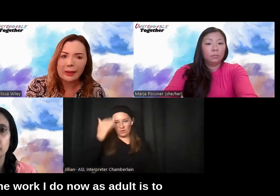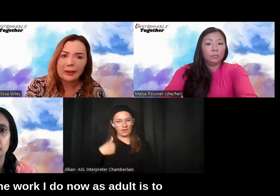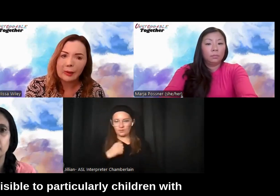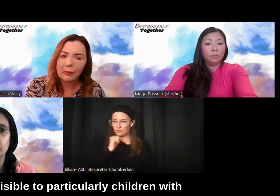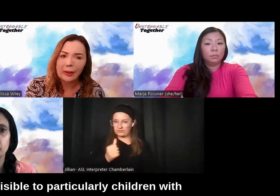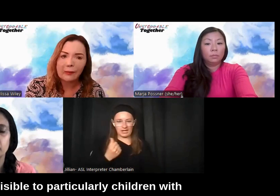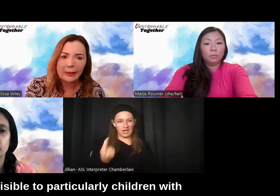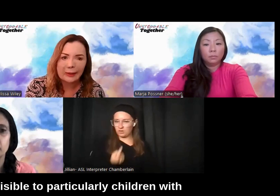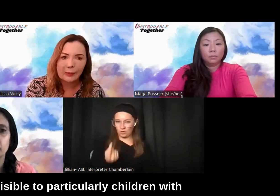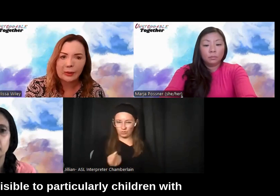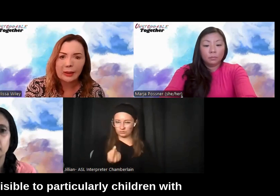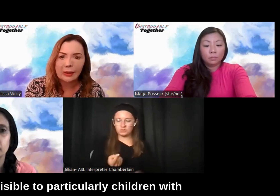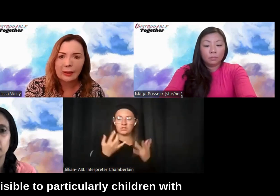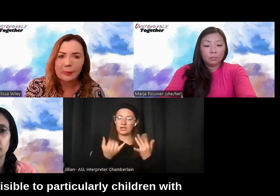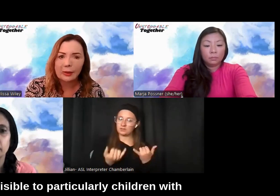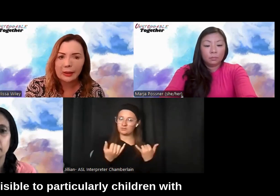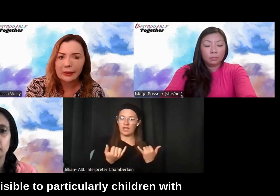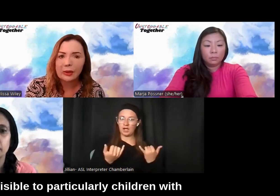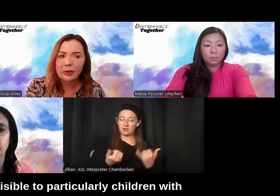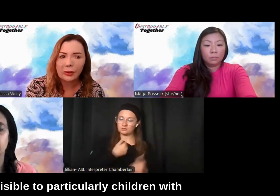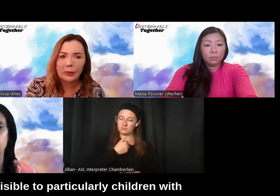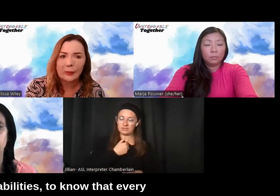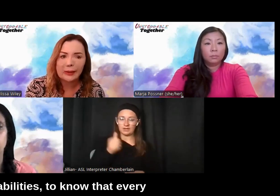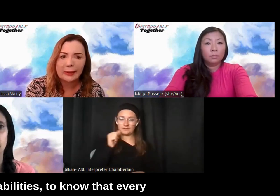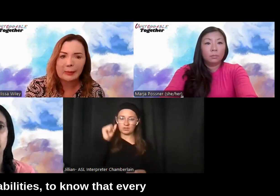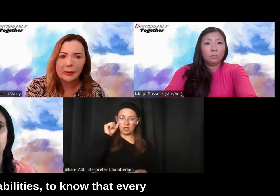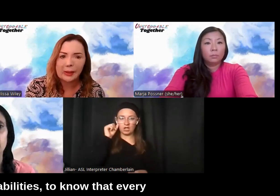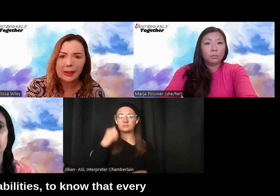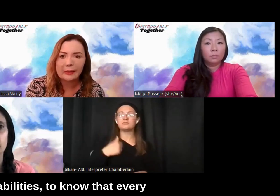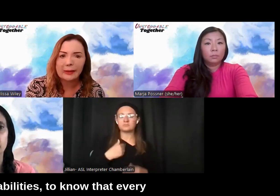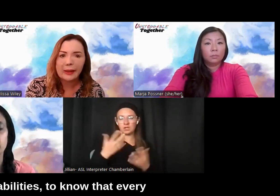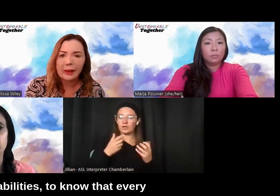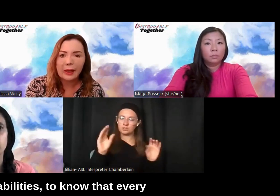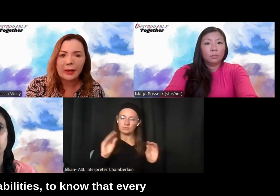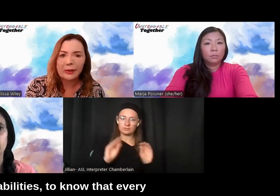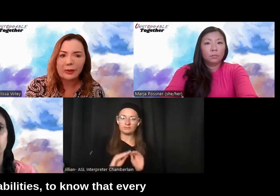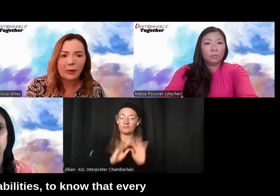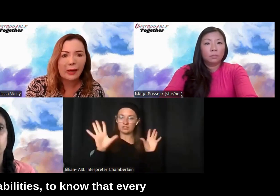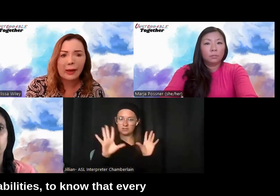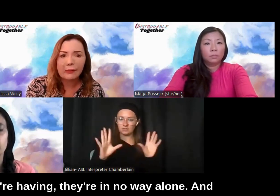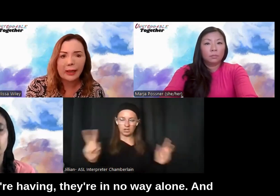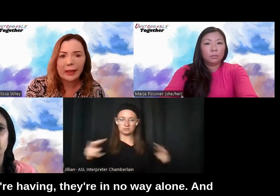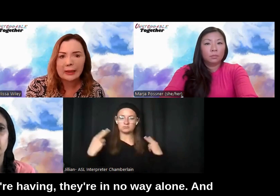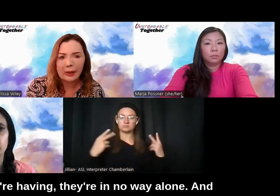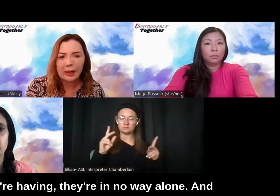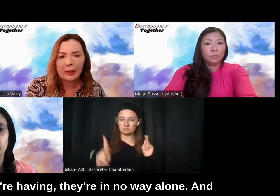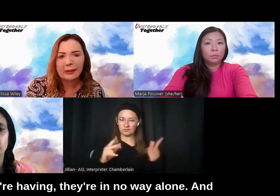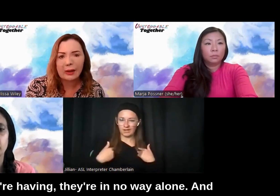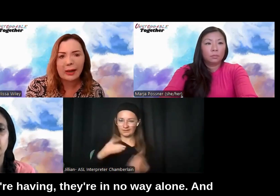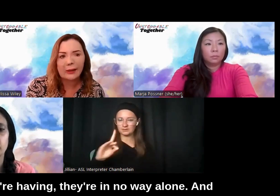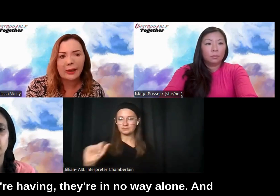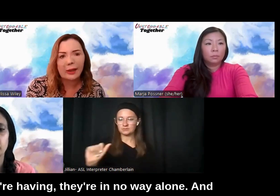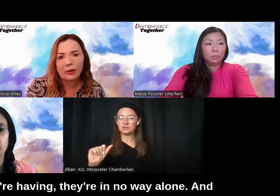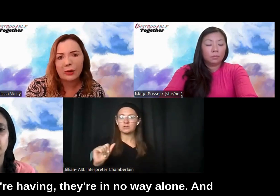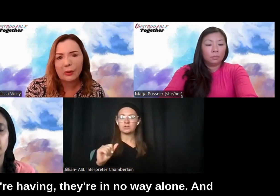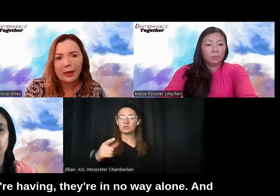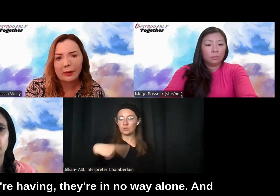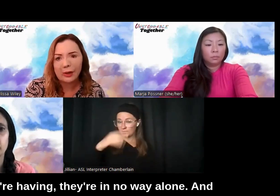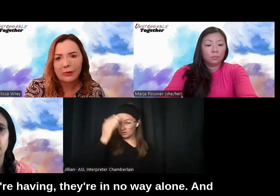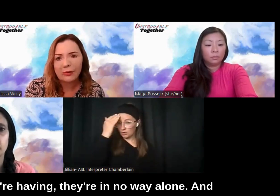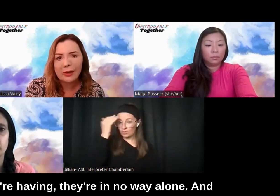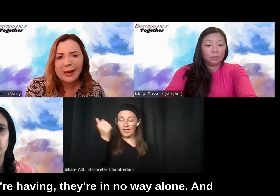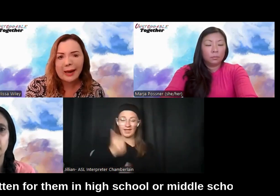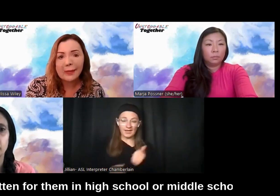as an adult is to be really visible to particularly children with disabilities, to know that every experience they're having, they're in no